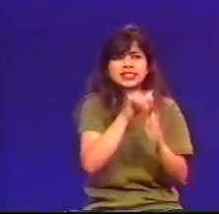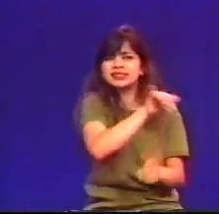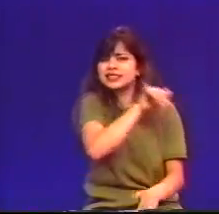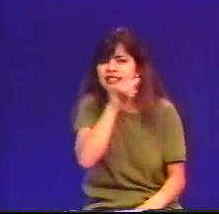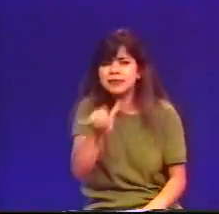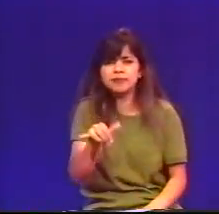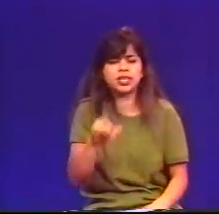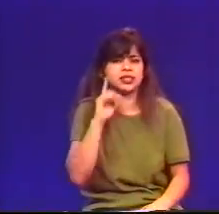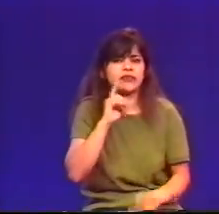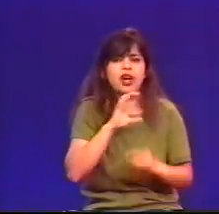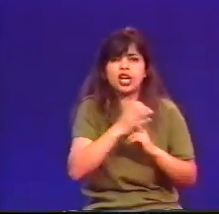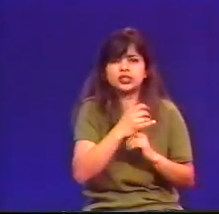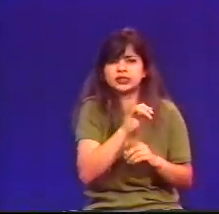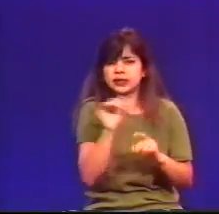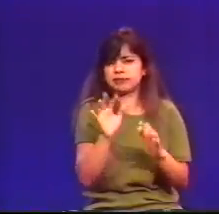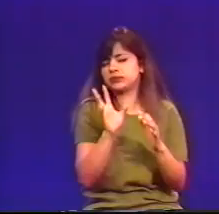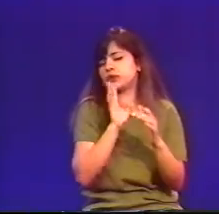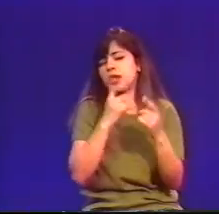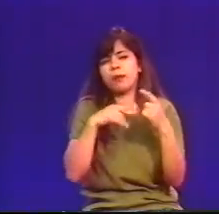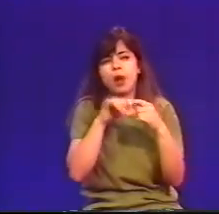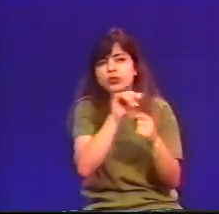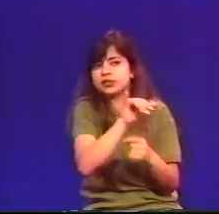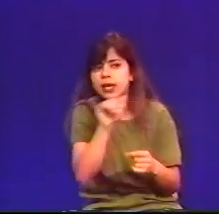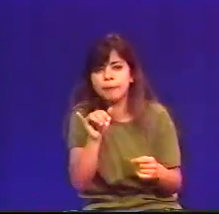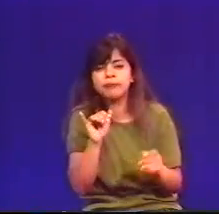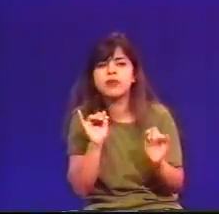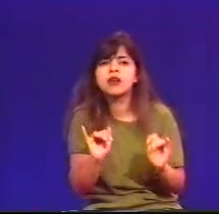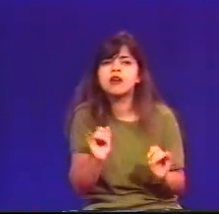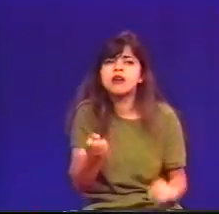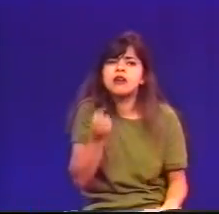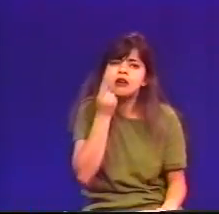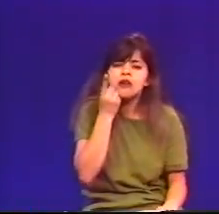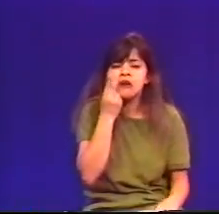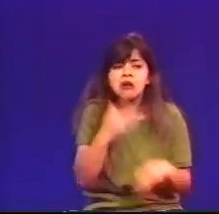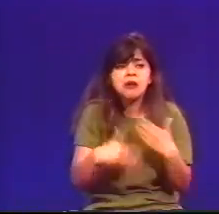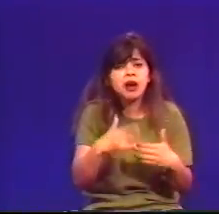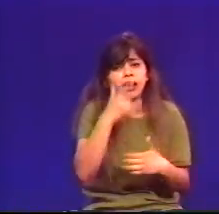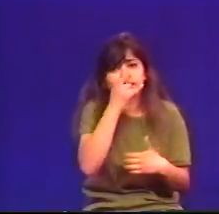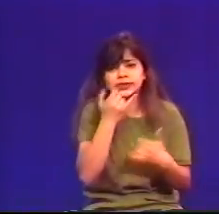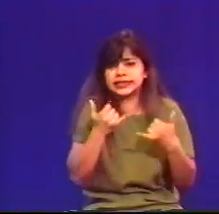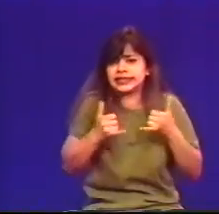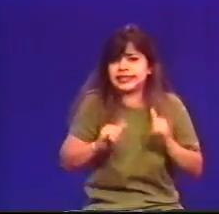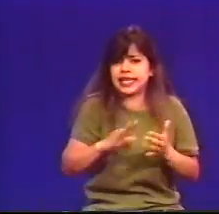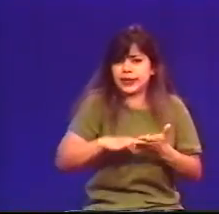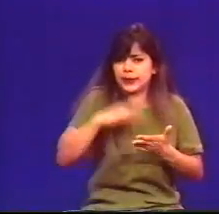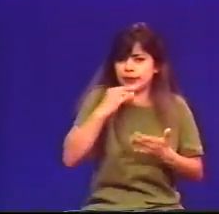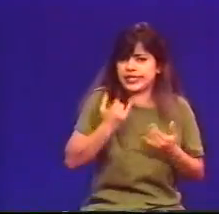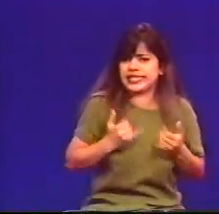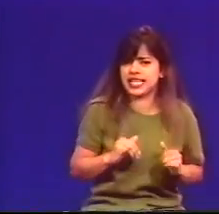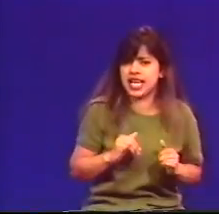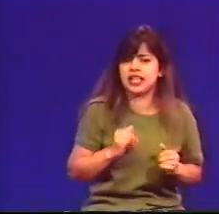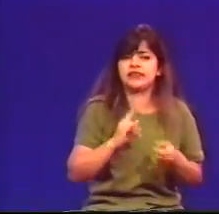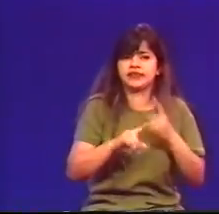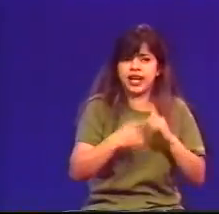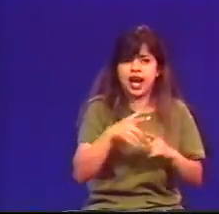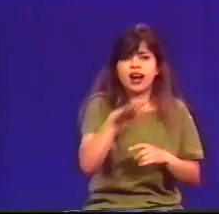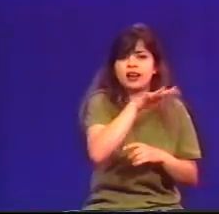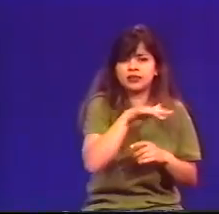And I became really fascinated with the similarities and differences between American and Pakistani sign language. It was fascinating to me to